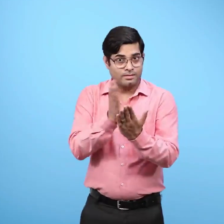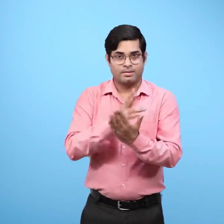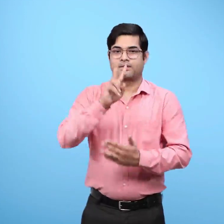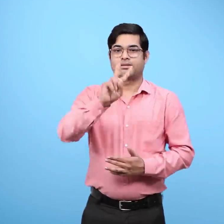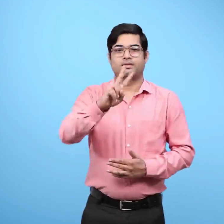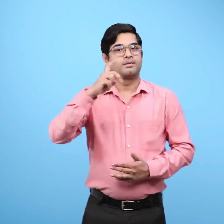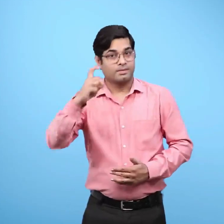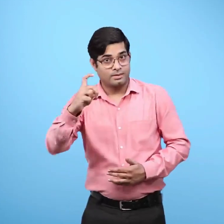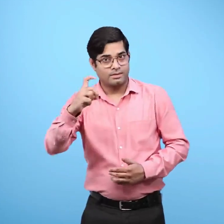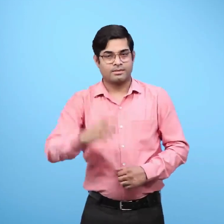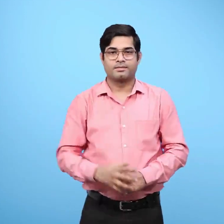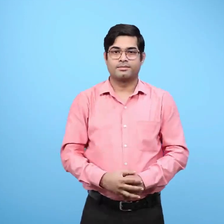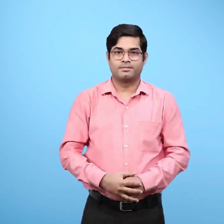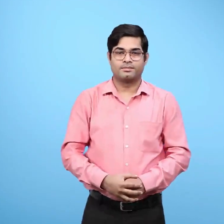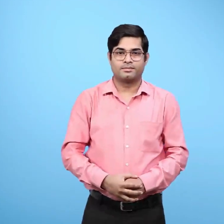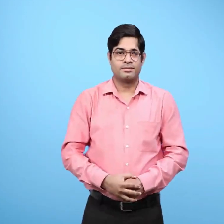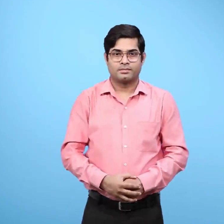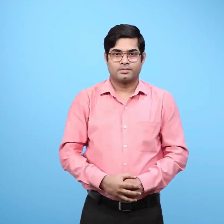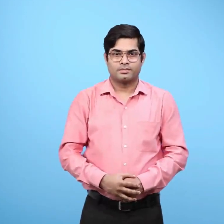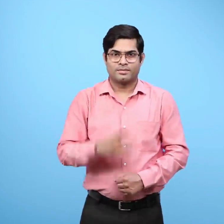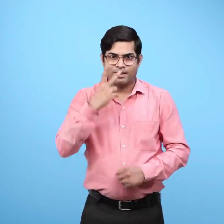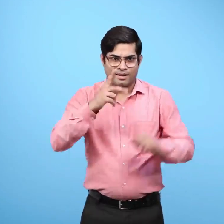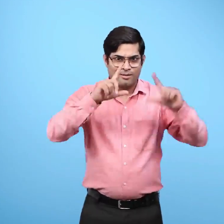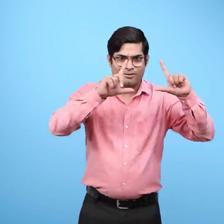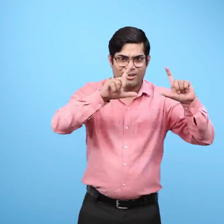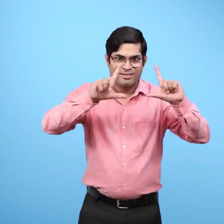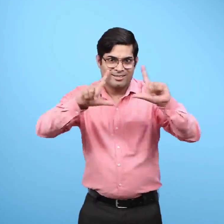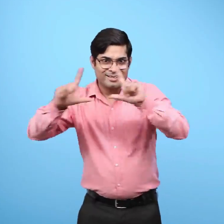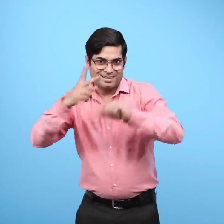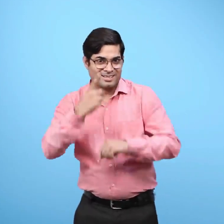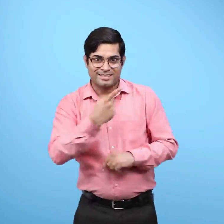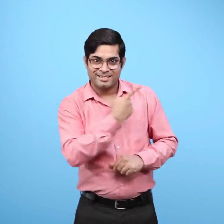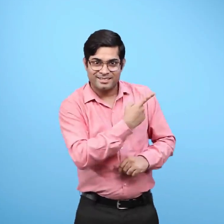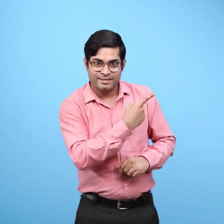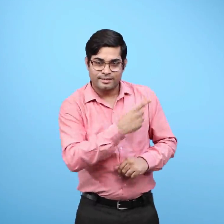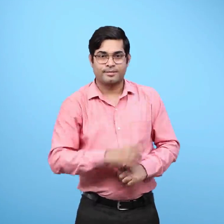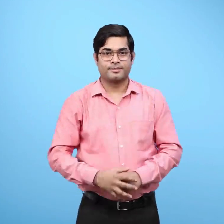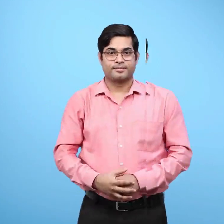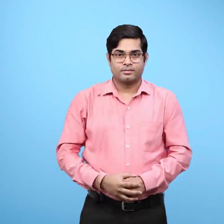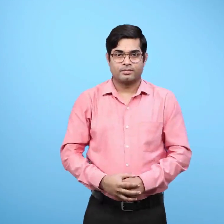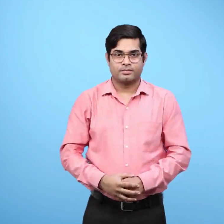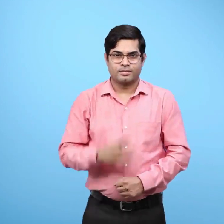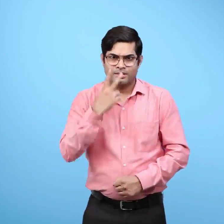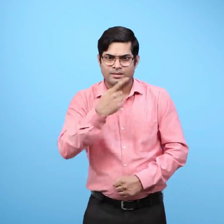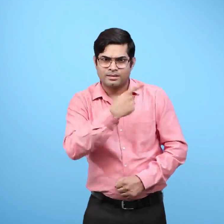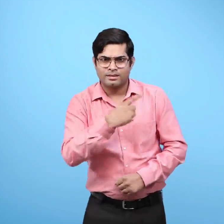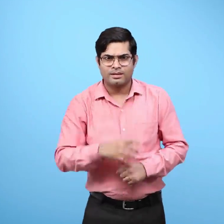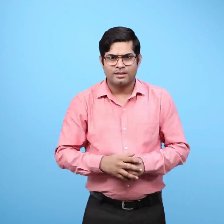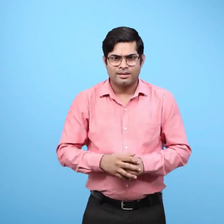Page 27. Now make these